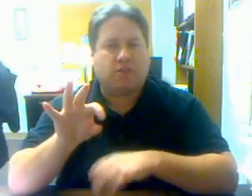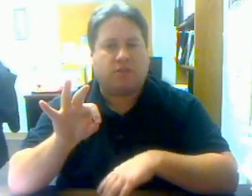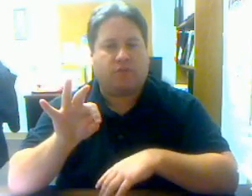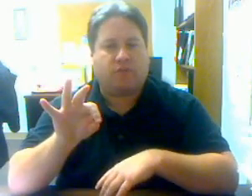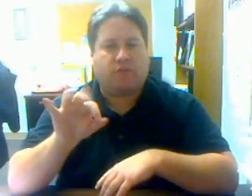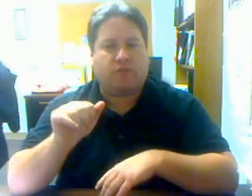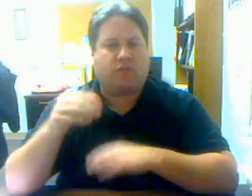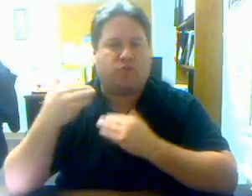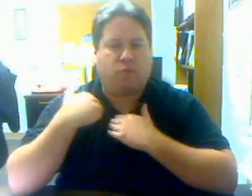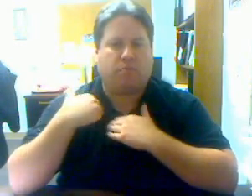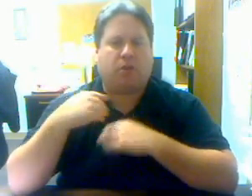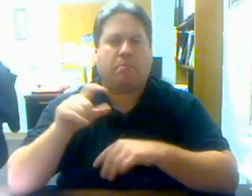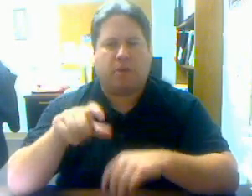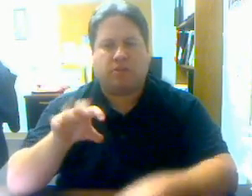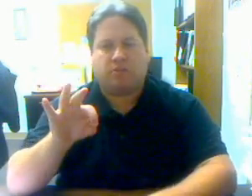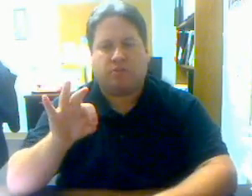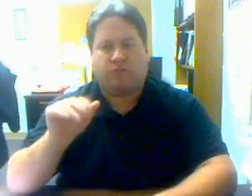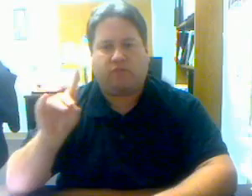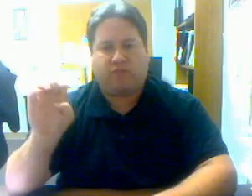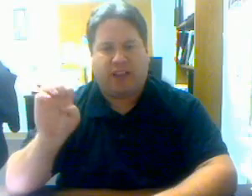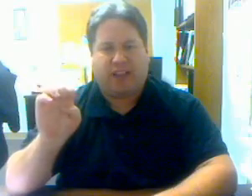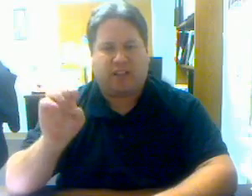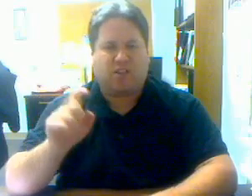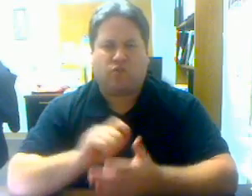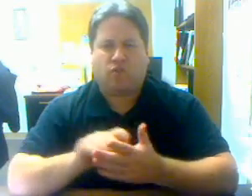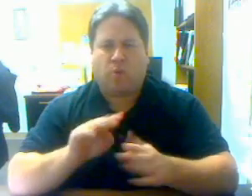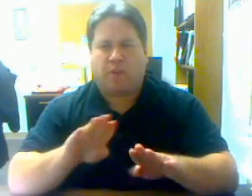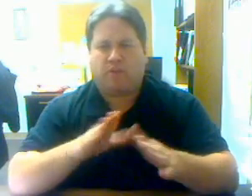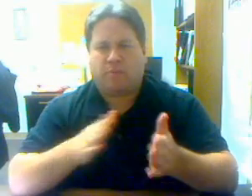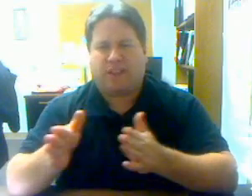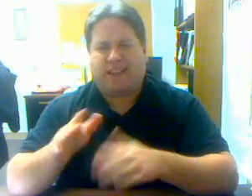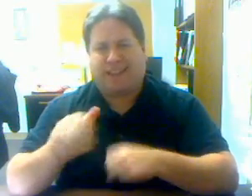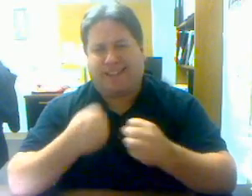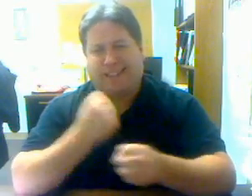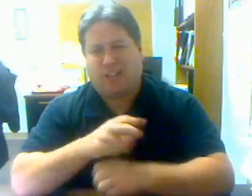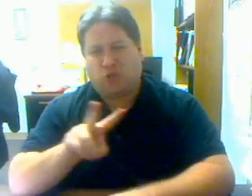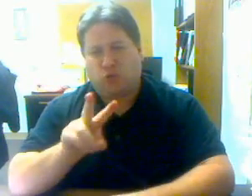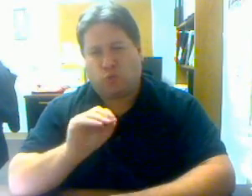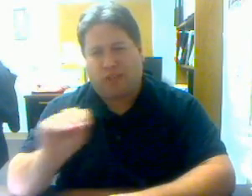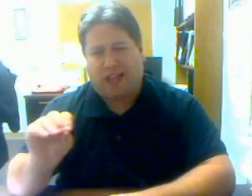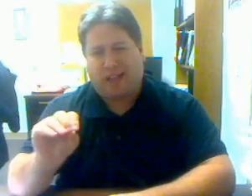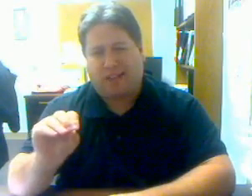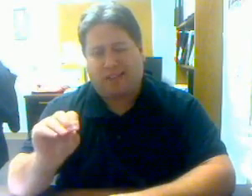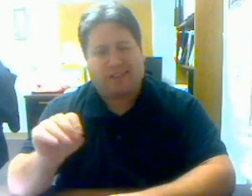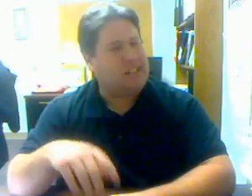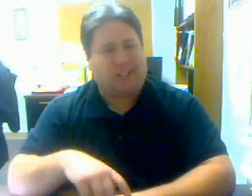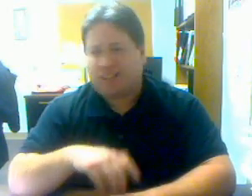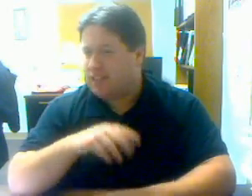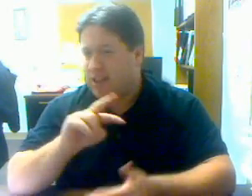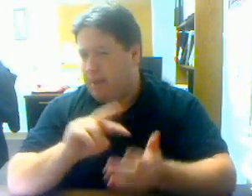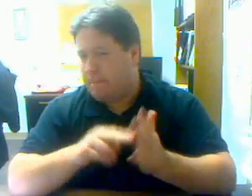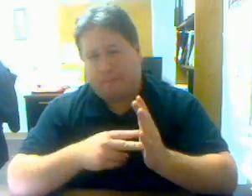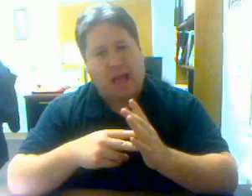fade. A behavior plan that was written in 2000 is not intended to be with this person until the die.